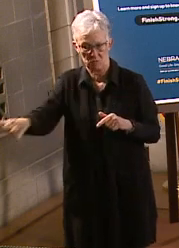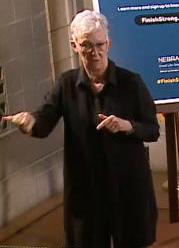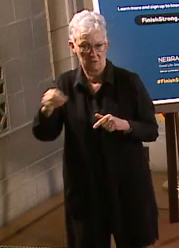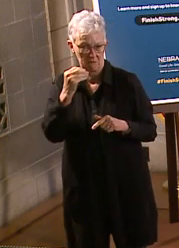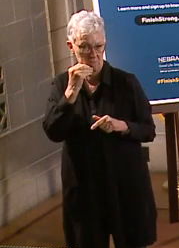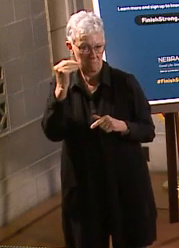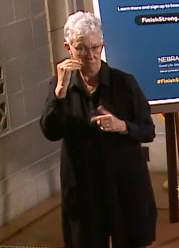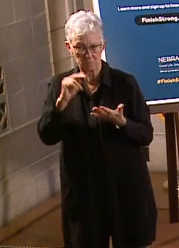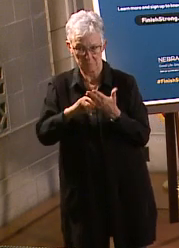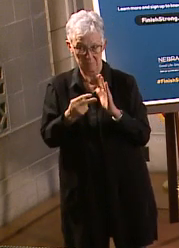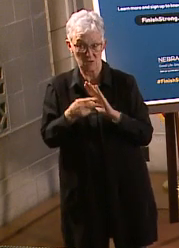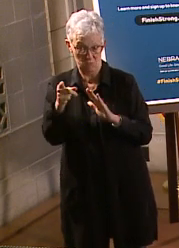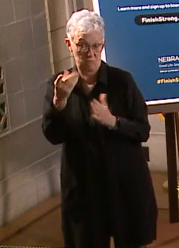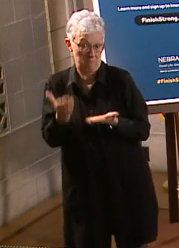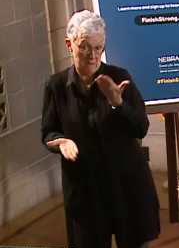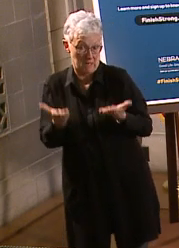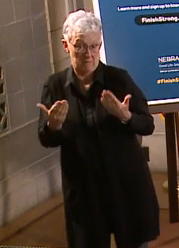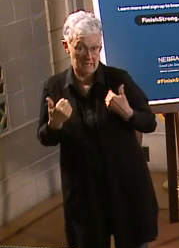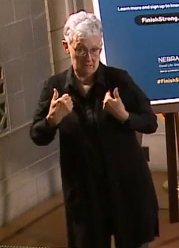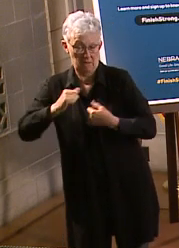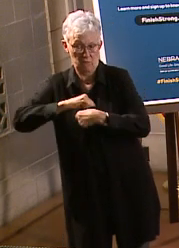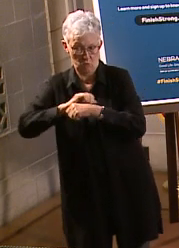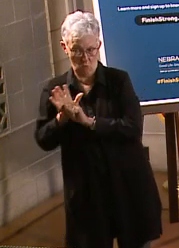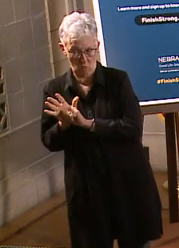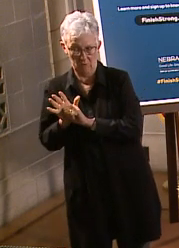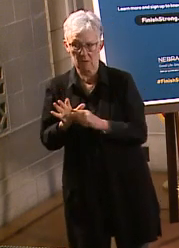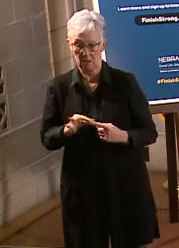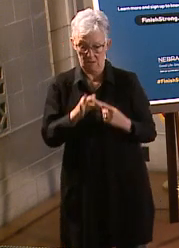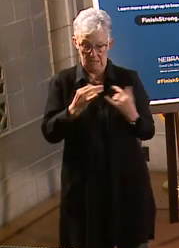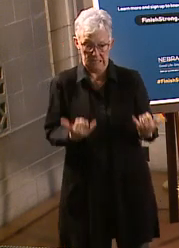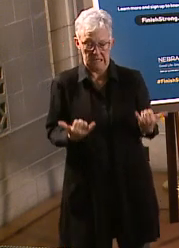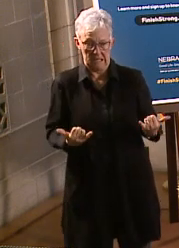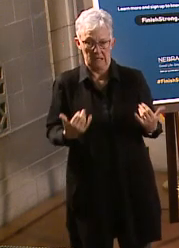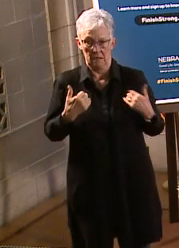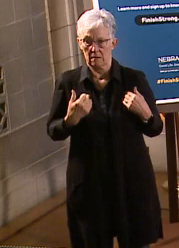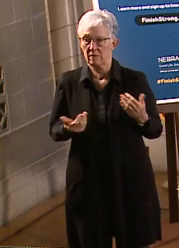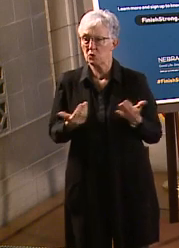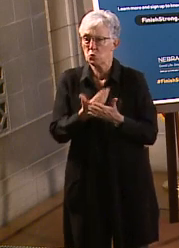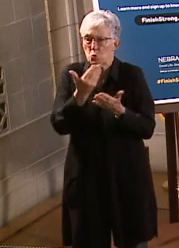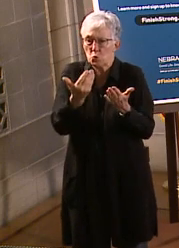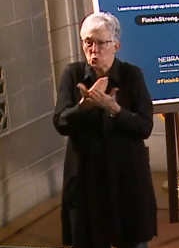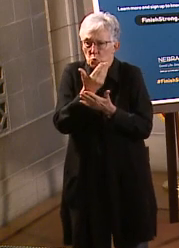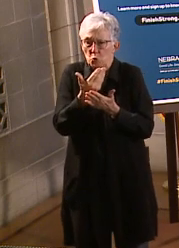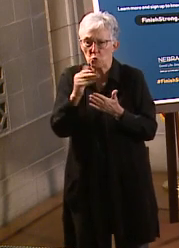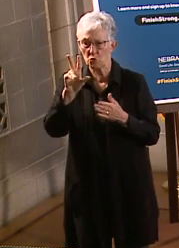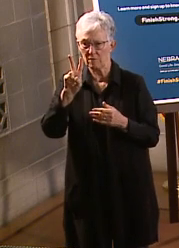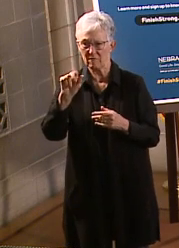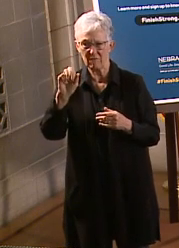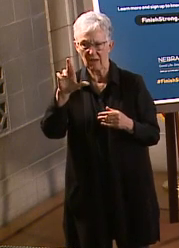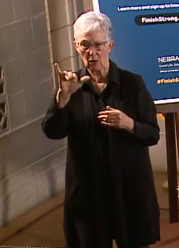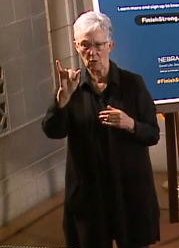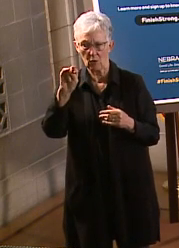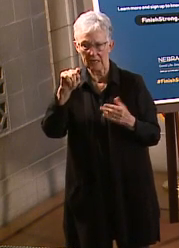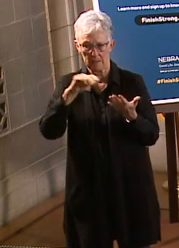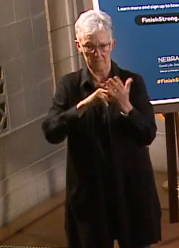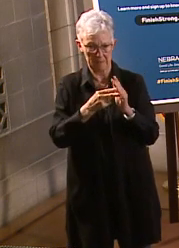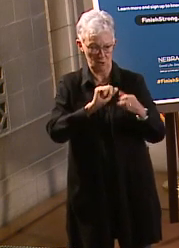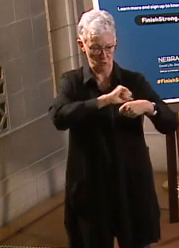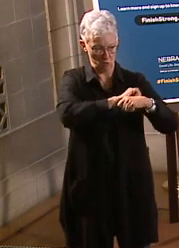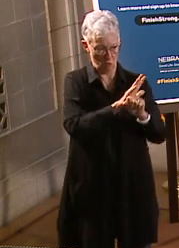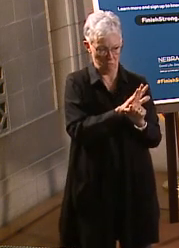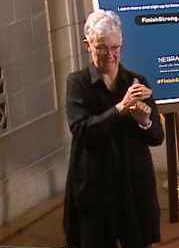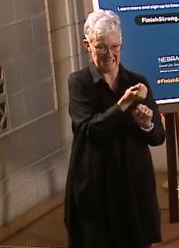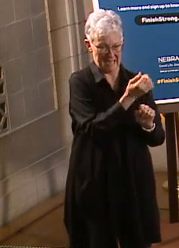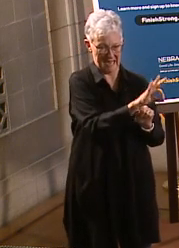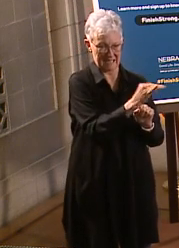it out there. And especially as we hear about some of these new variants that are more transmissible, we really want people that if you've got those signs, please stay home. You